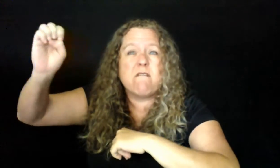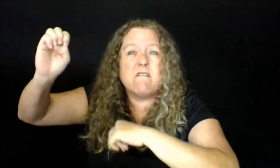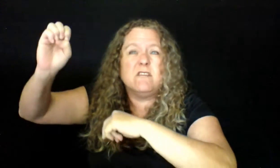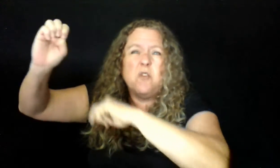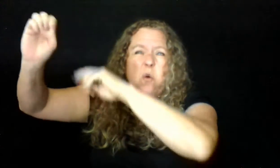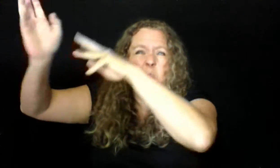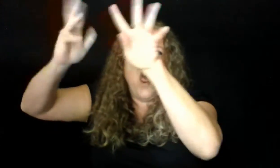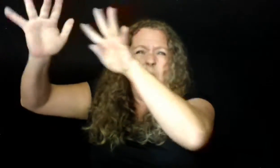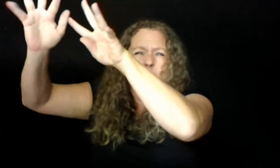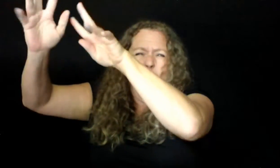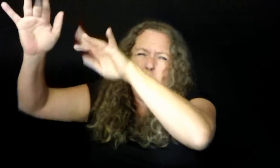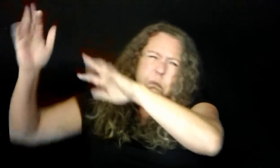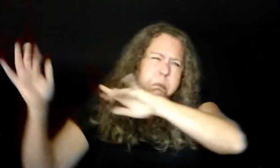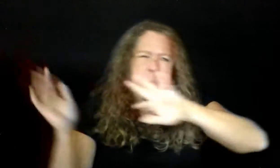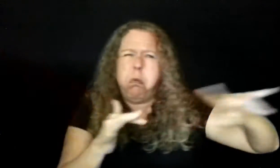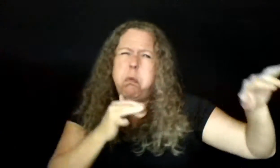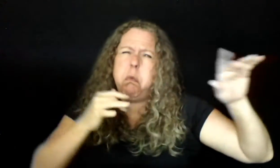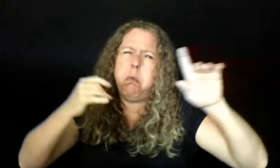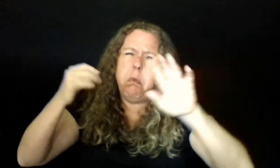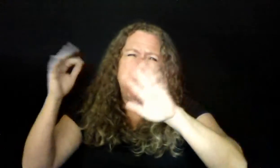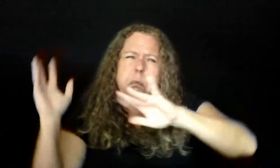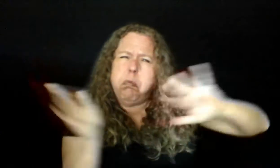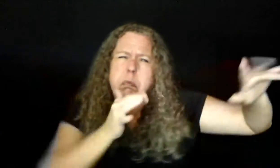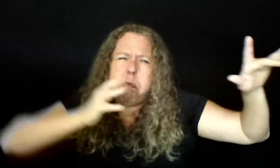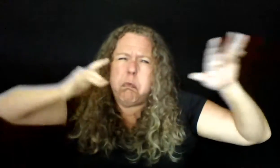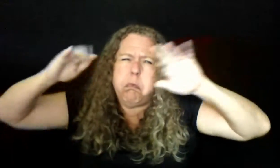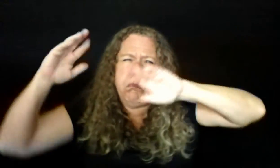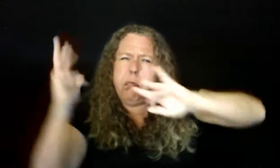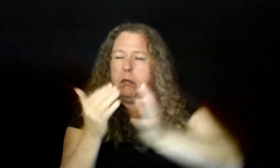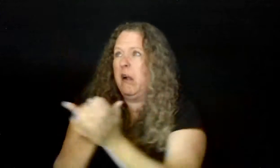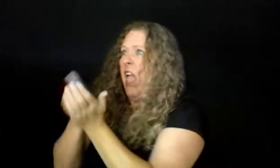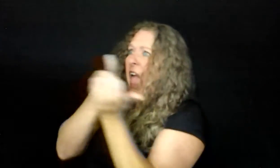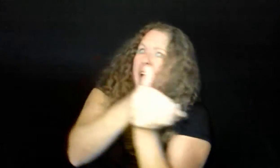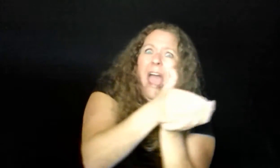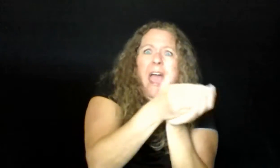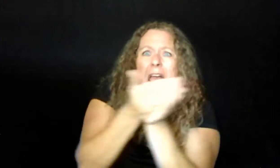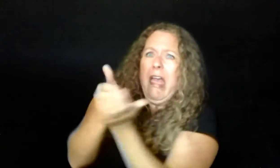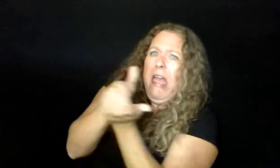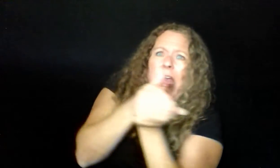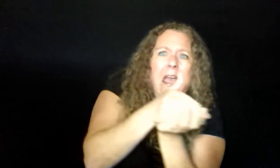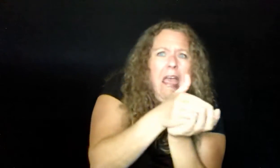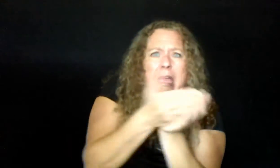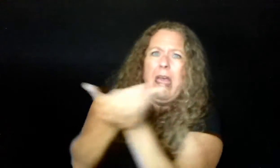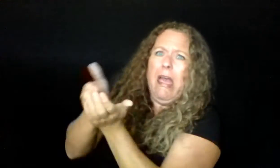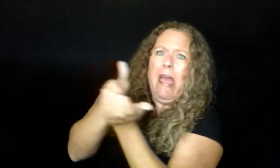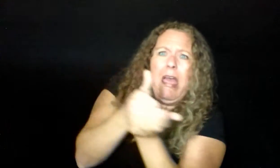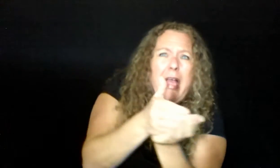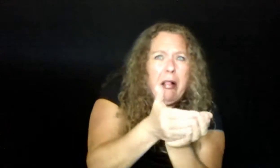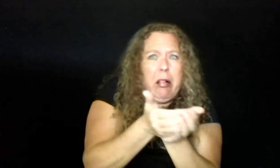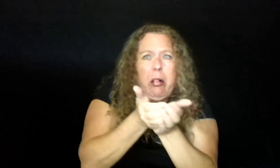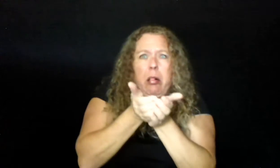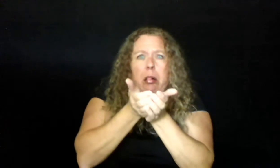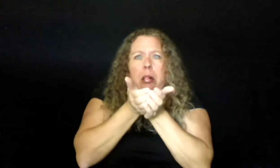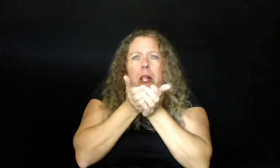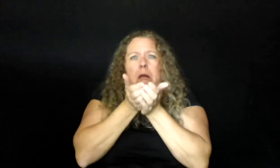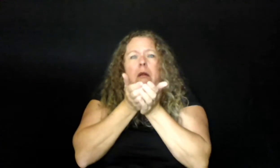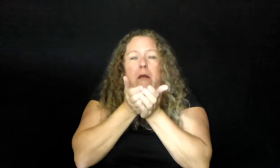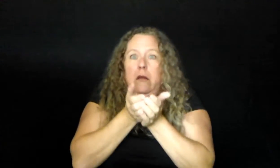island. The ship was caught by the storm and could not head into the wind. So we gave way to it and were driven